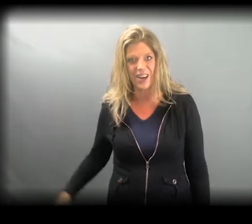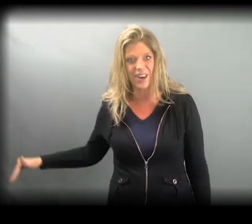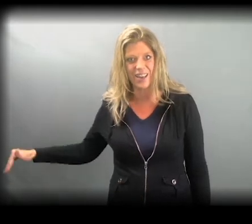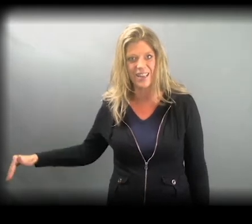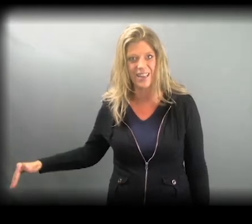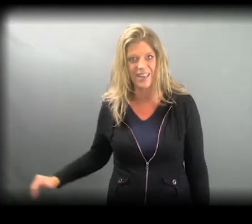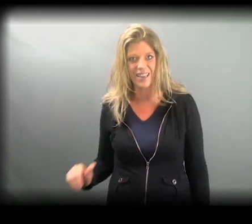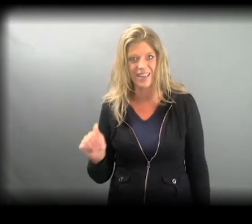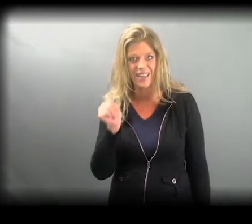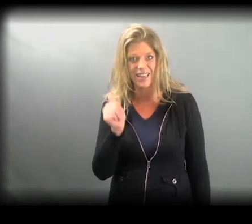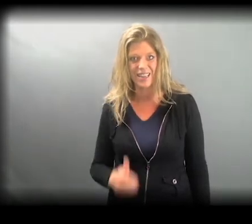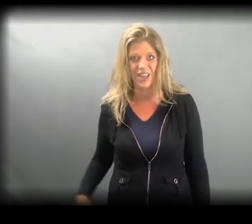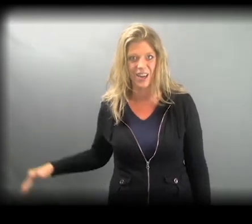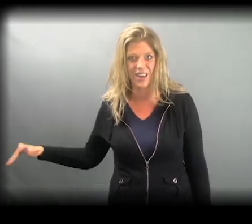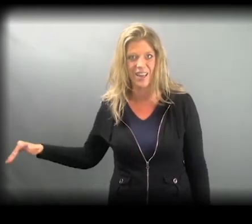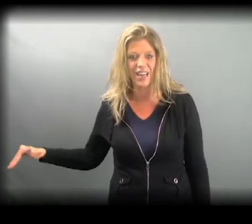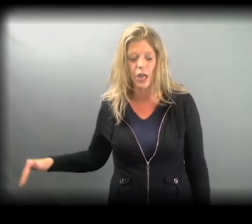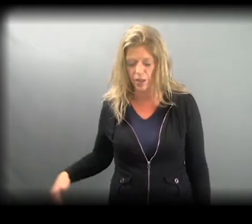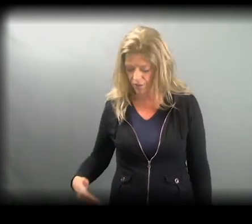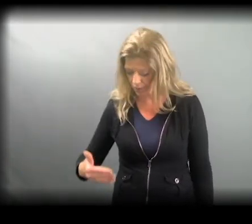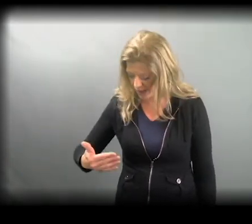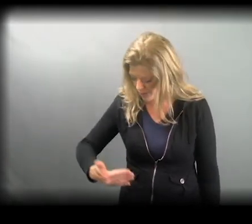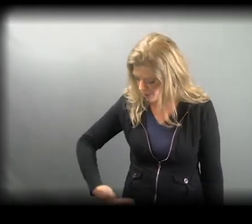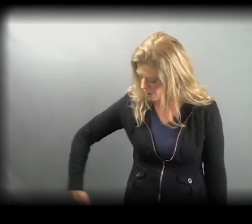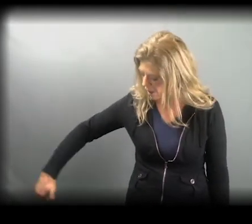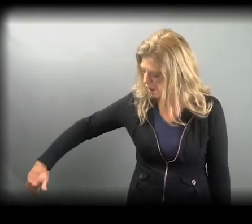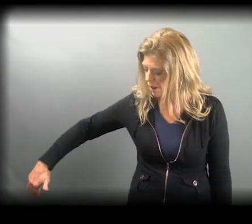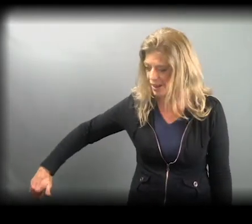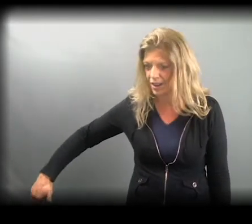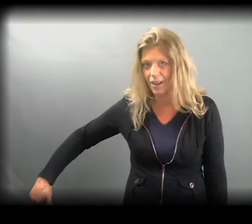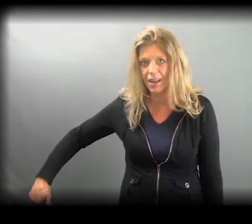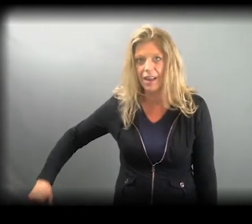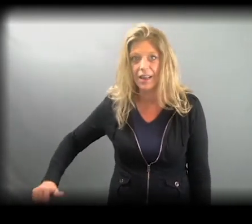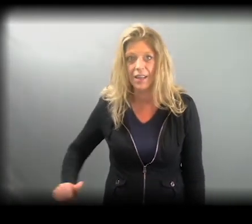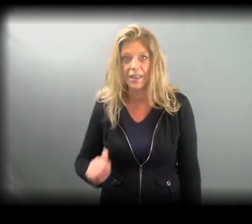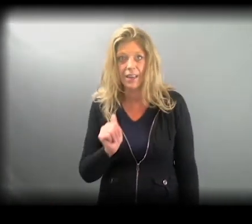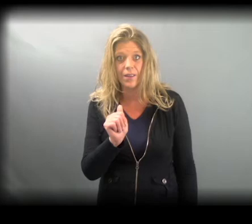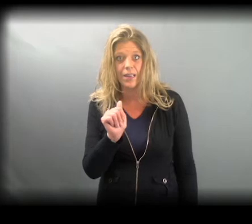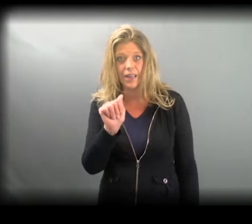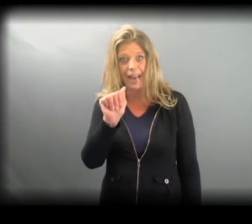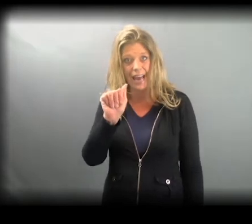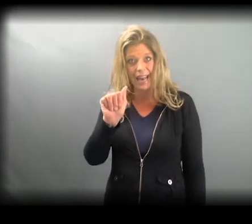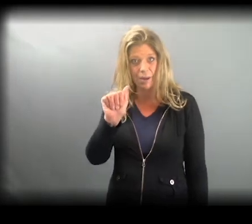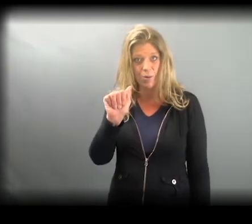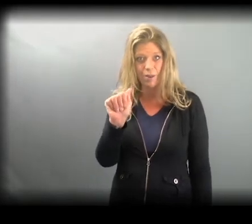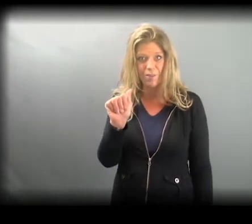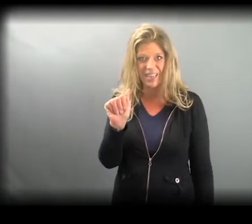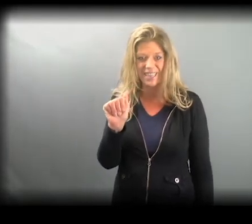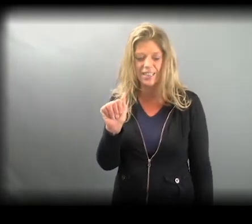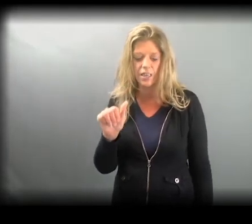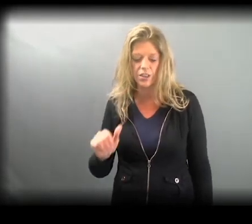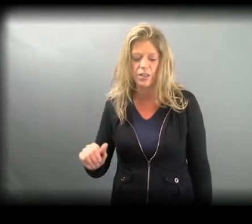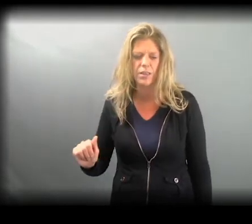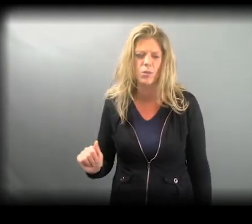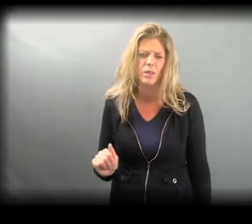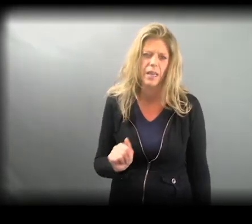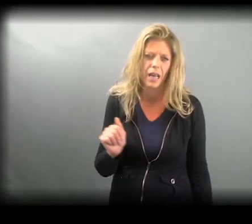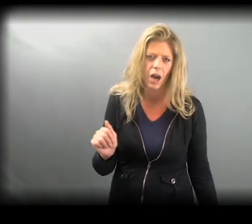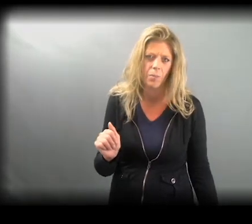Along. Along. So we have long, and the A prefix just goes in the